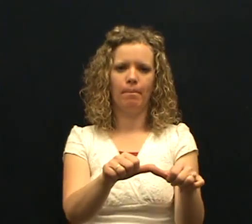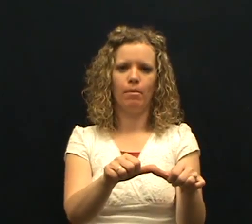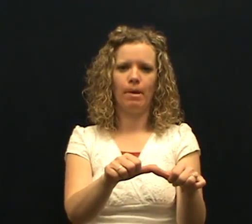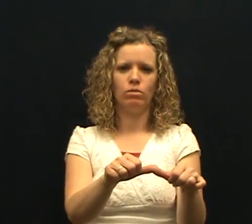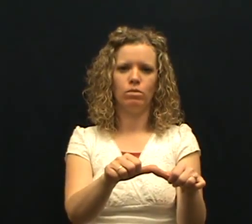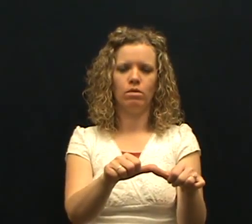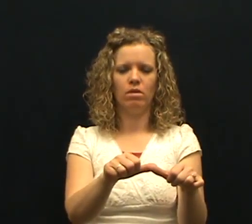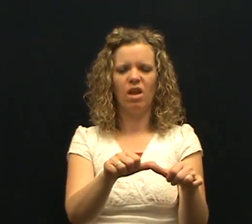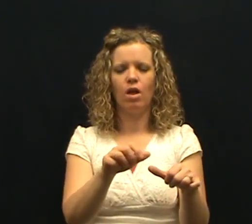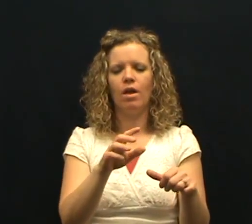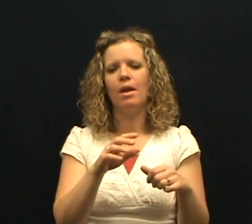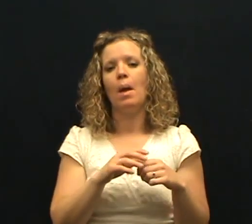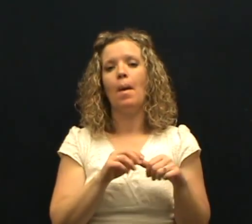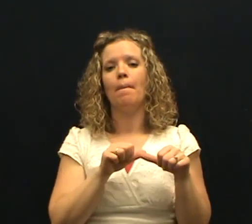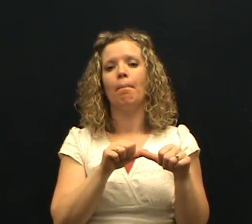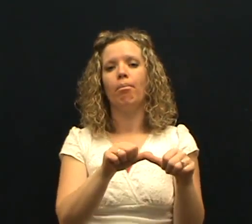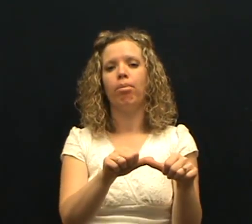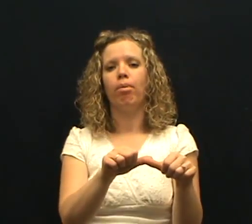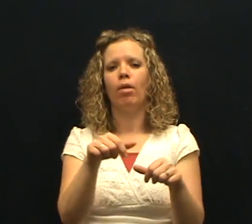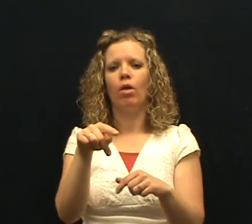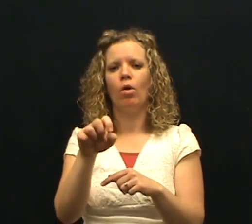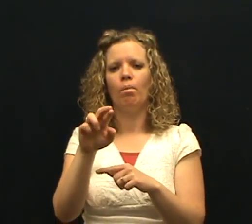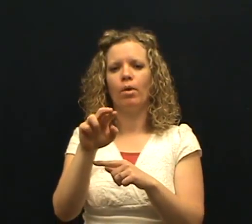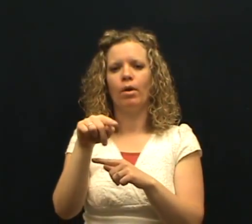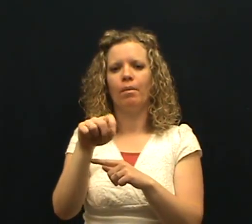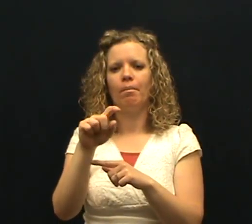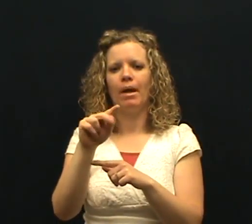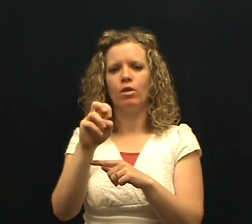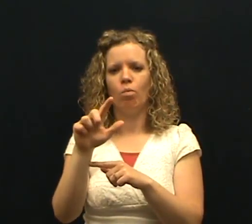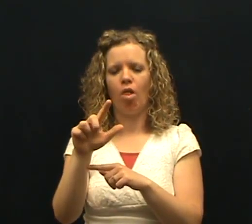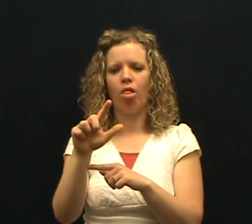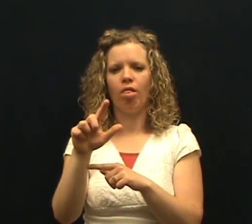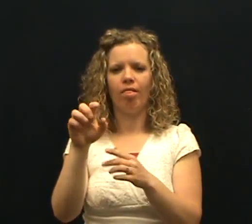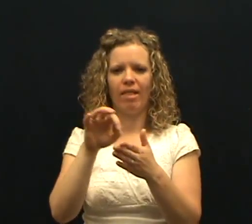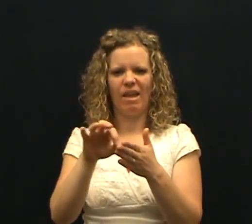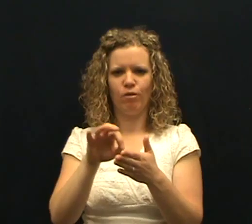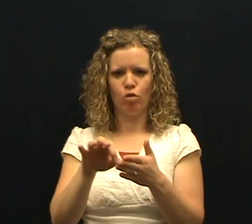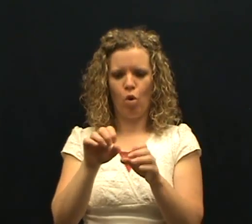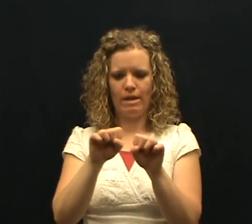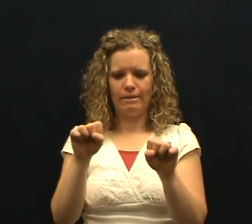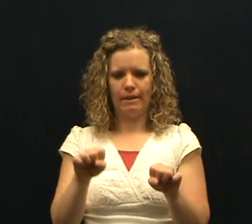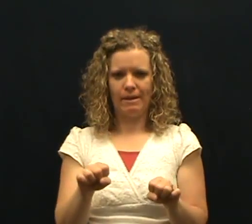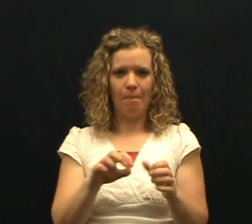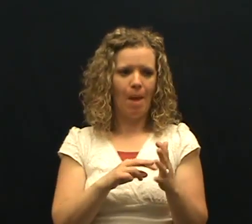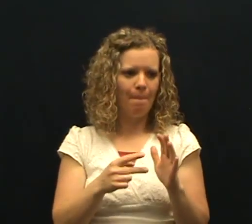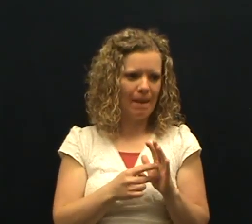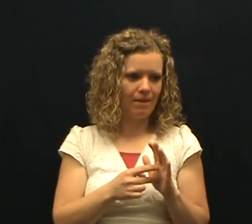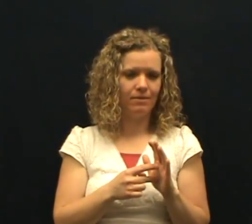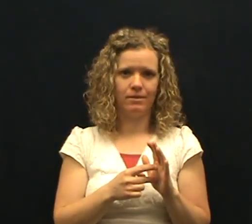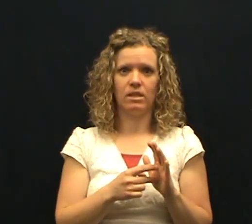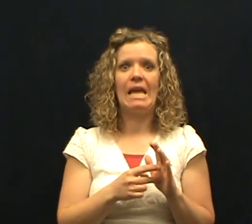In a perpetual inventory system, inventory records are updated every time you make a sale.